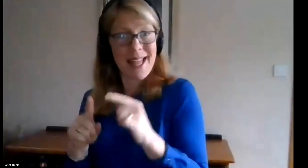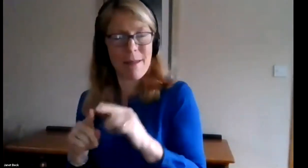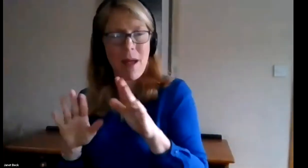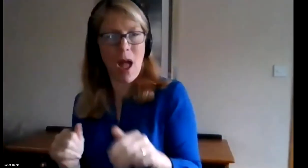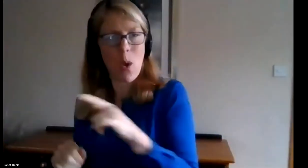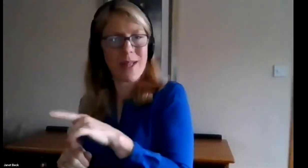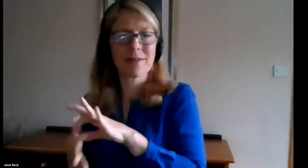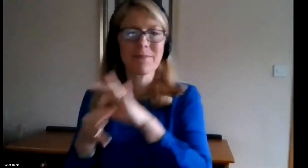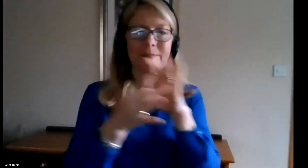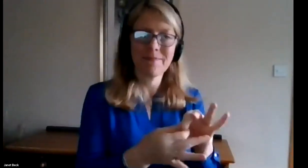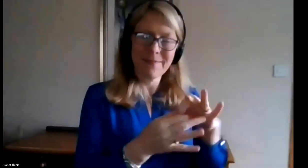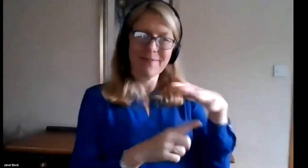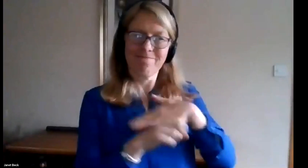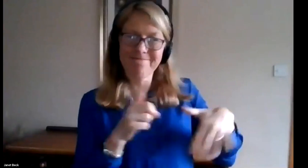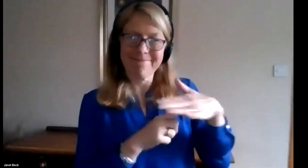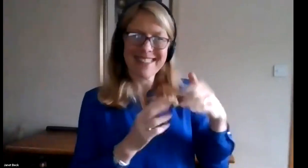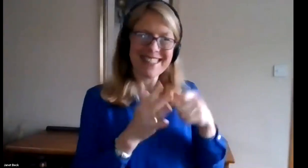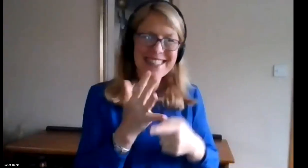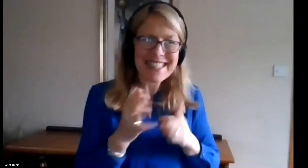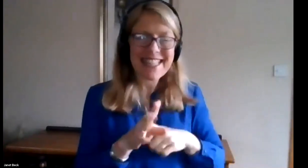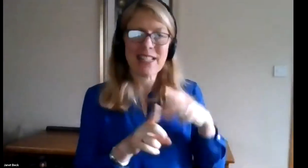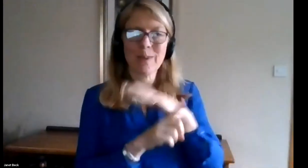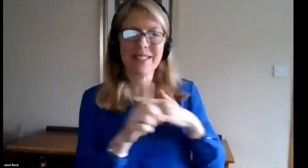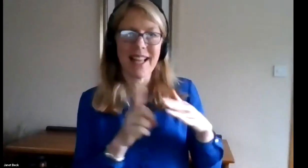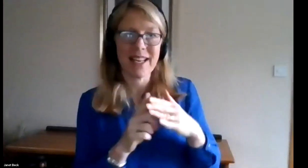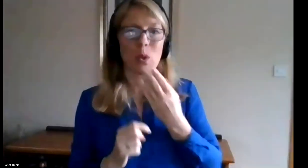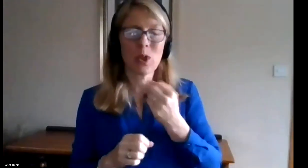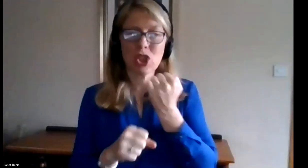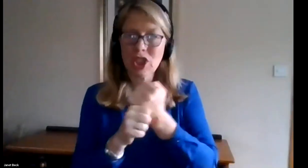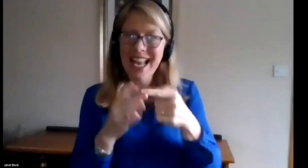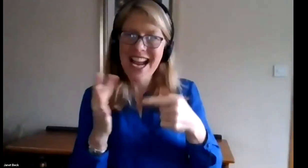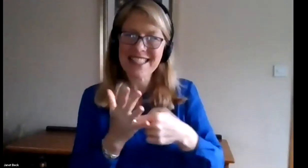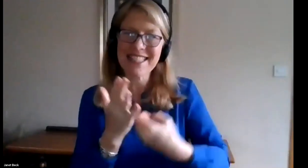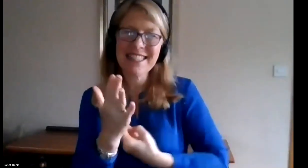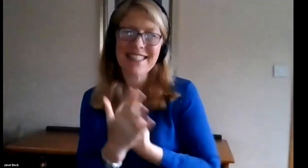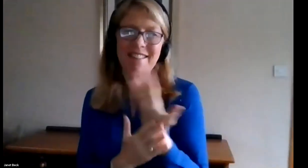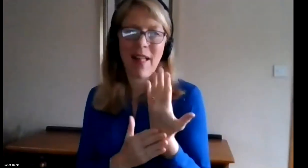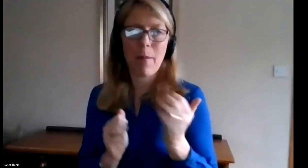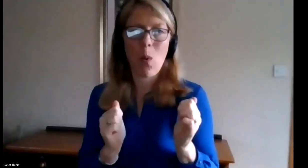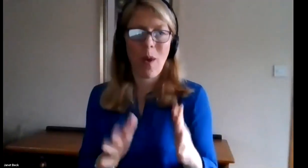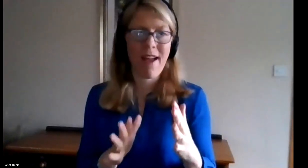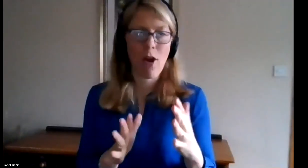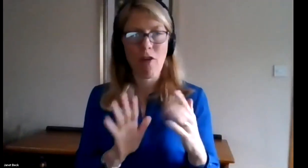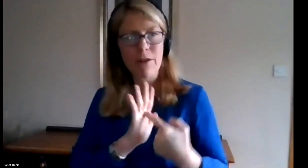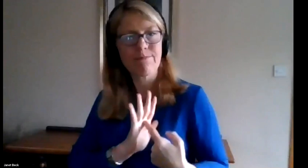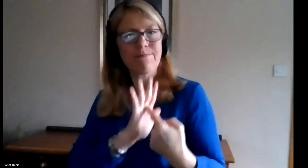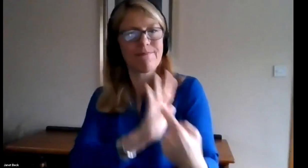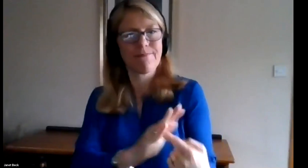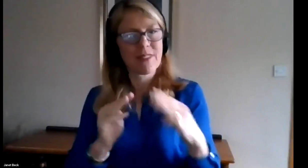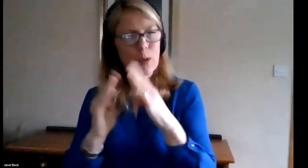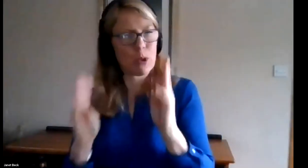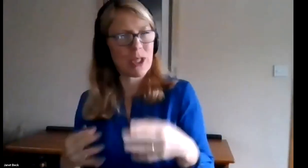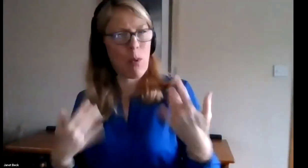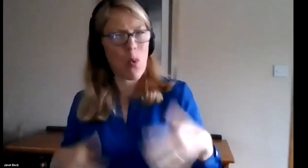societies, using GIT to develop a digital mapping tool of museum soft power. And the understanding